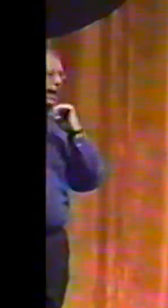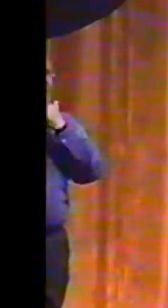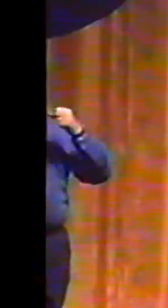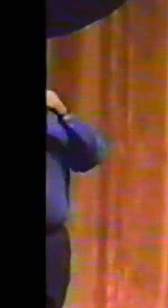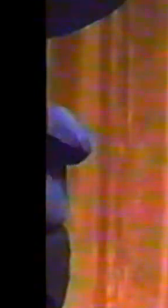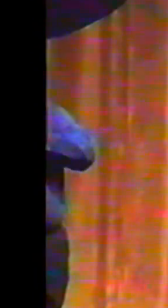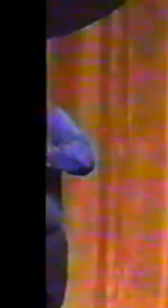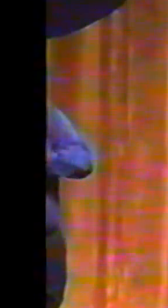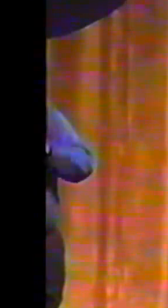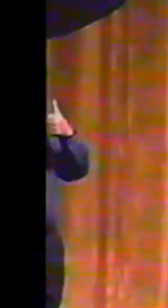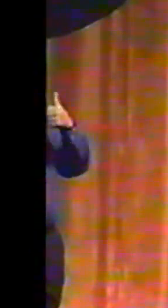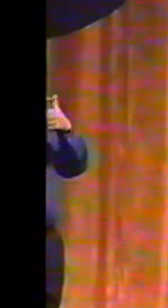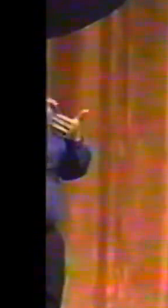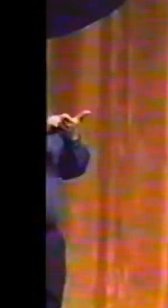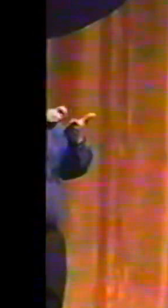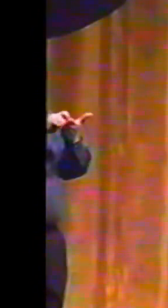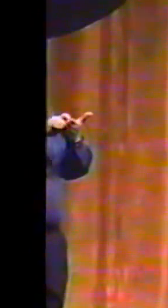happening.